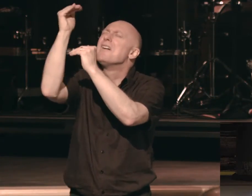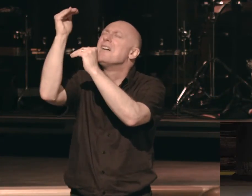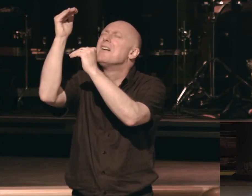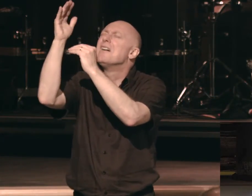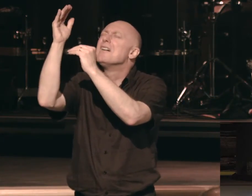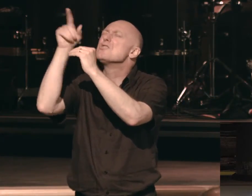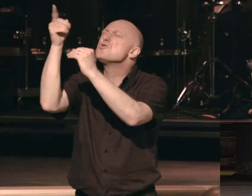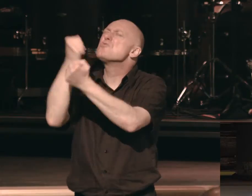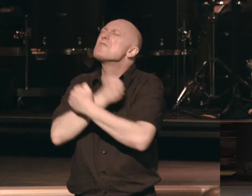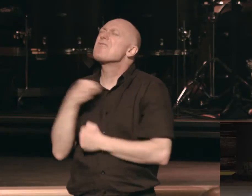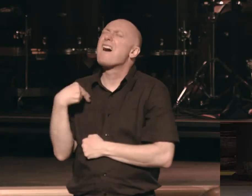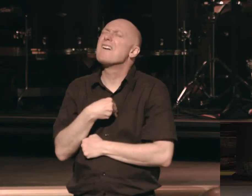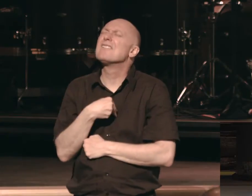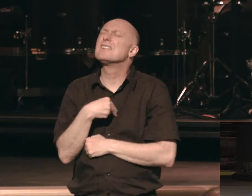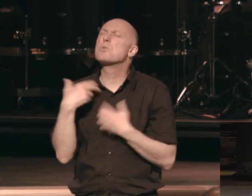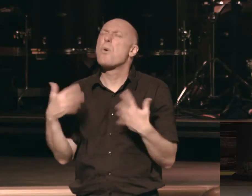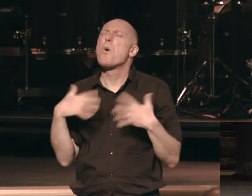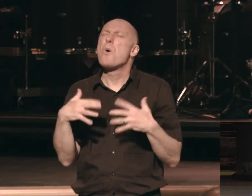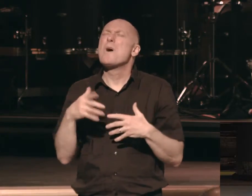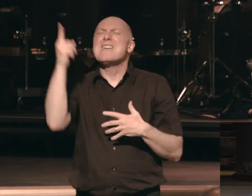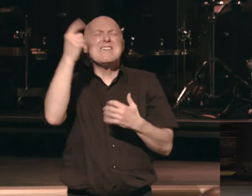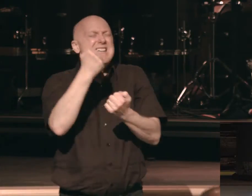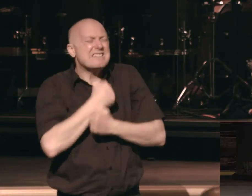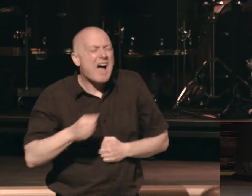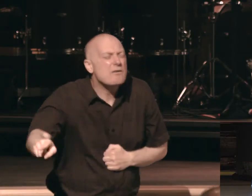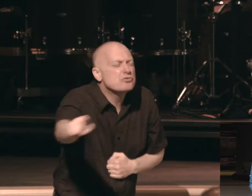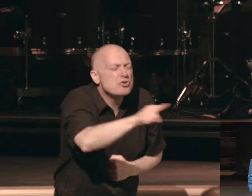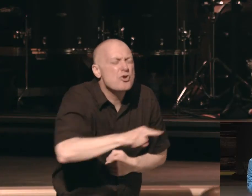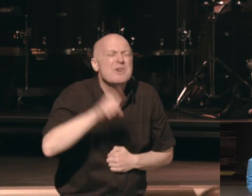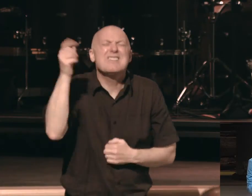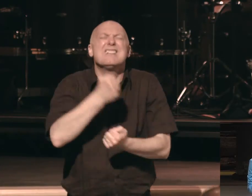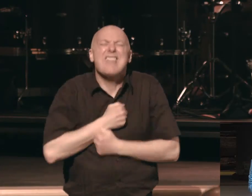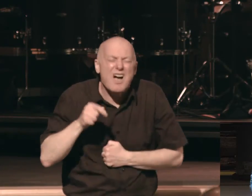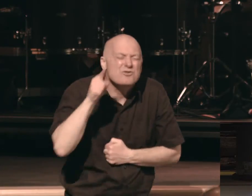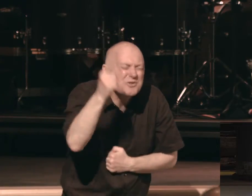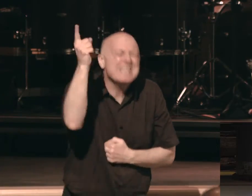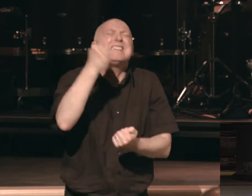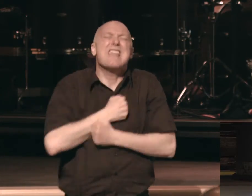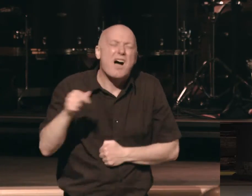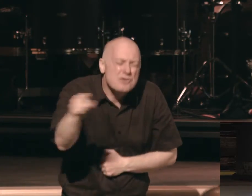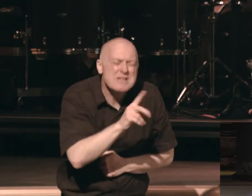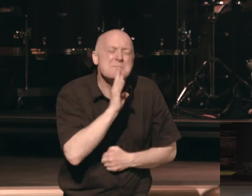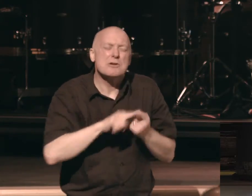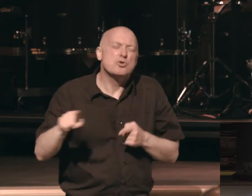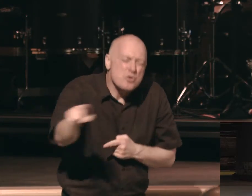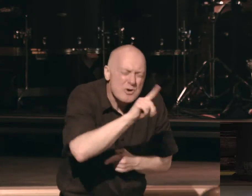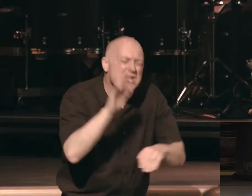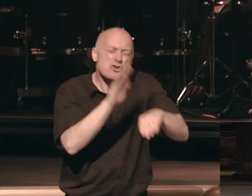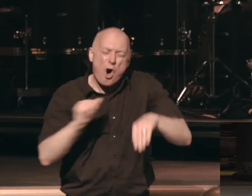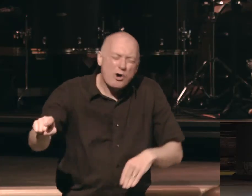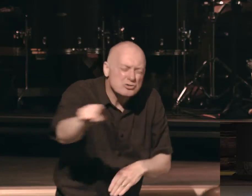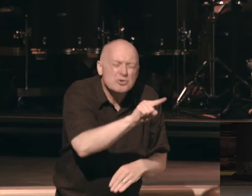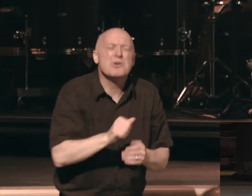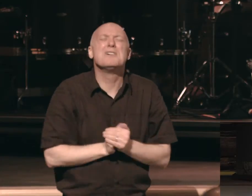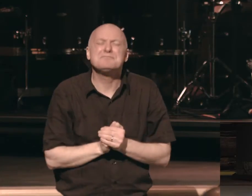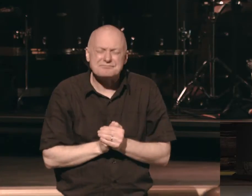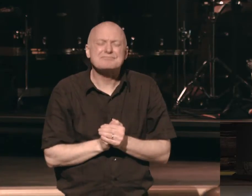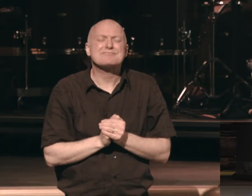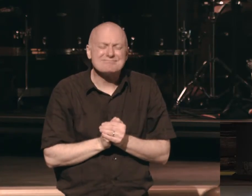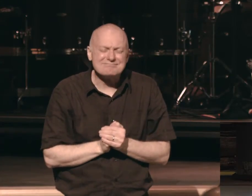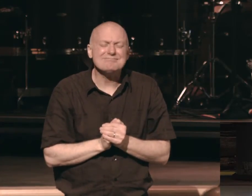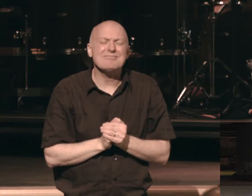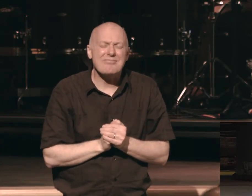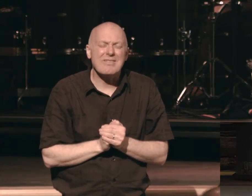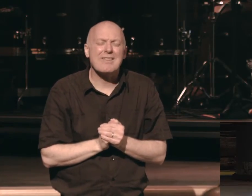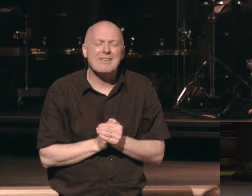us. Oh, loved ones, he loves you today. He loves you. He loves you. He speaks to you. He calls to you. He says,